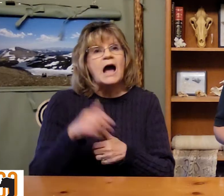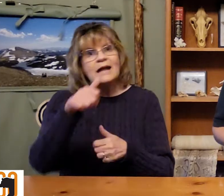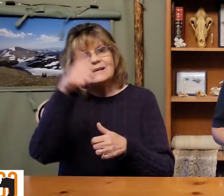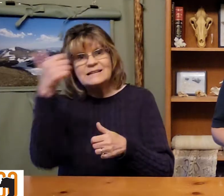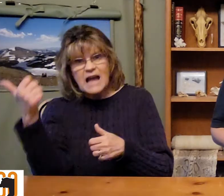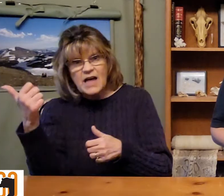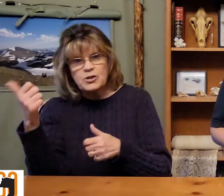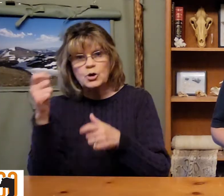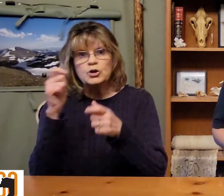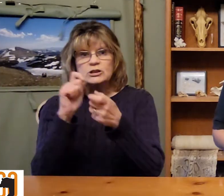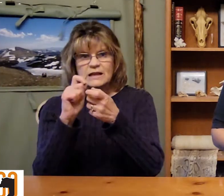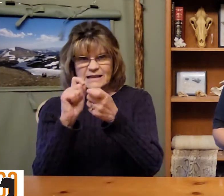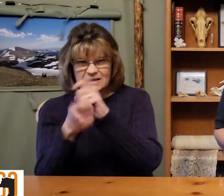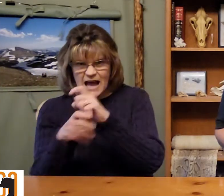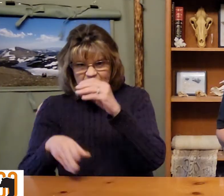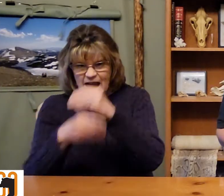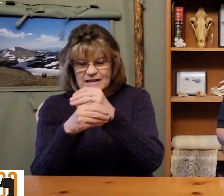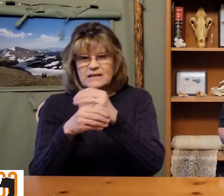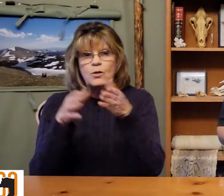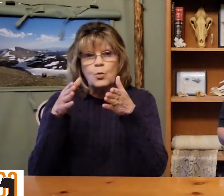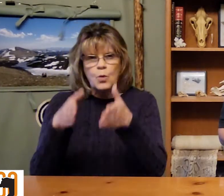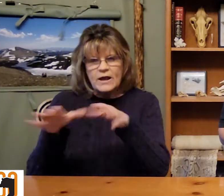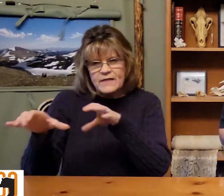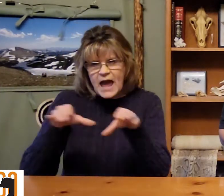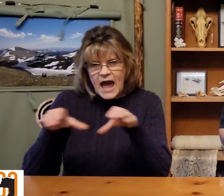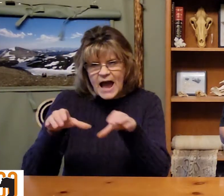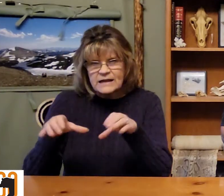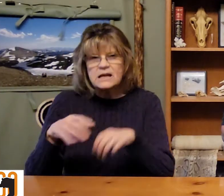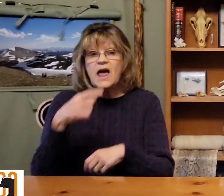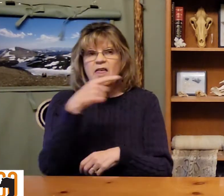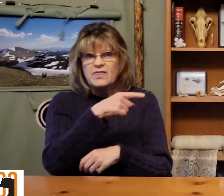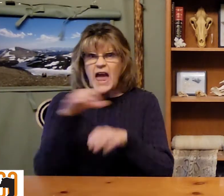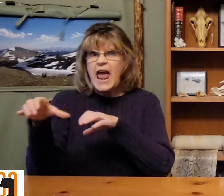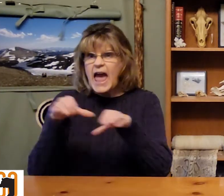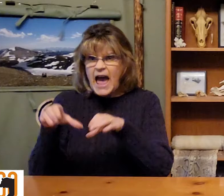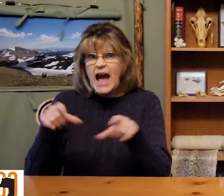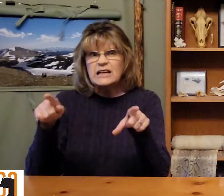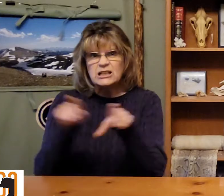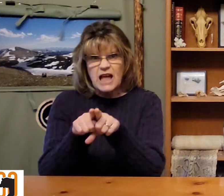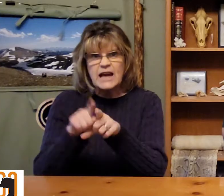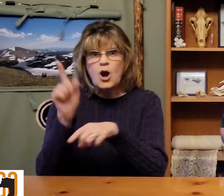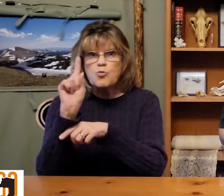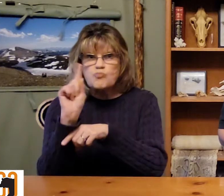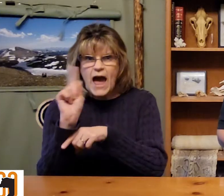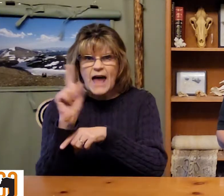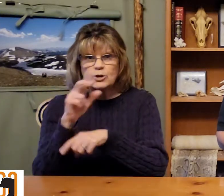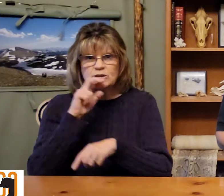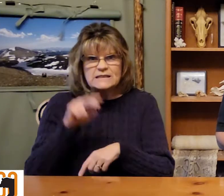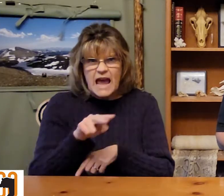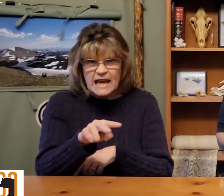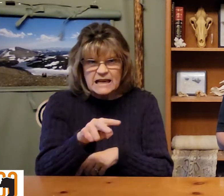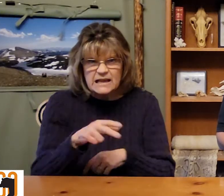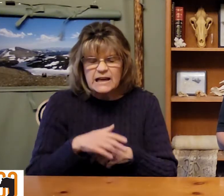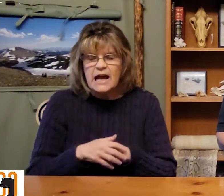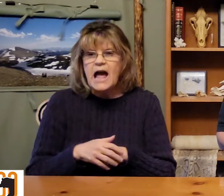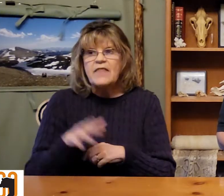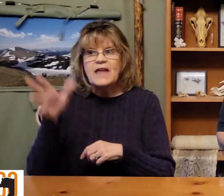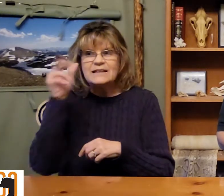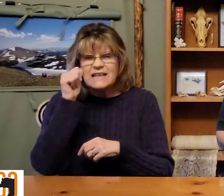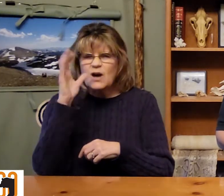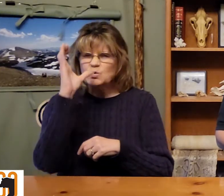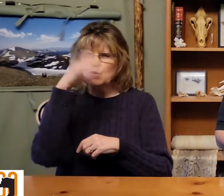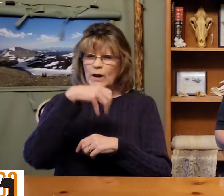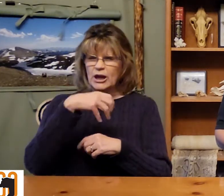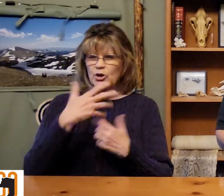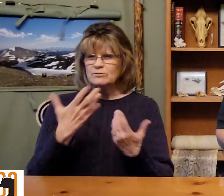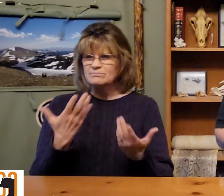Another adaptation is how they act. They act like a rattlesnake. And that sounds kind of weird,